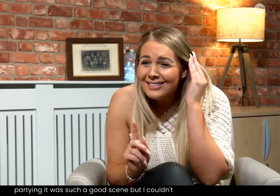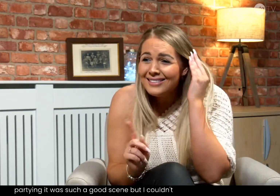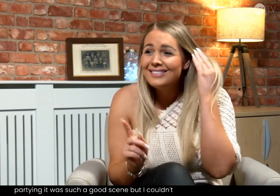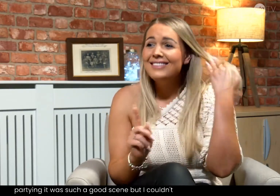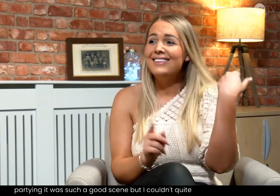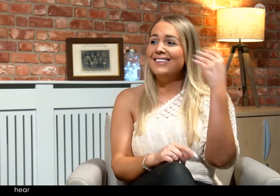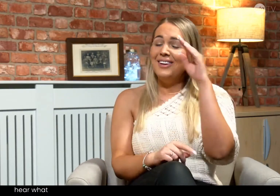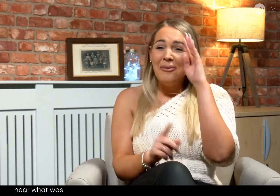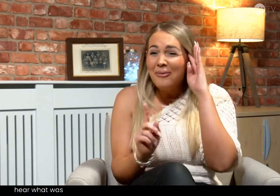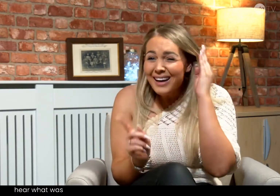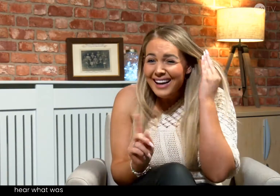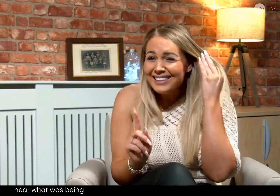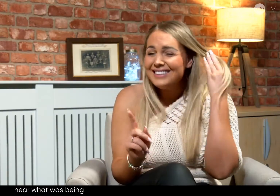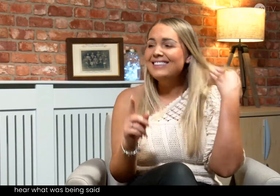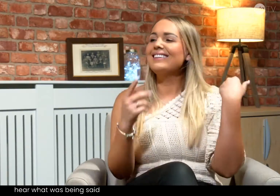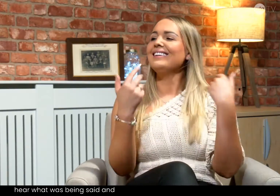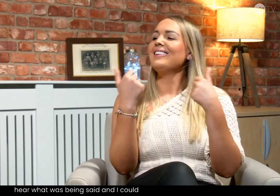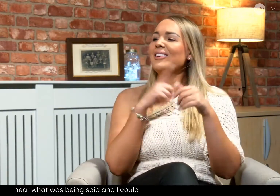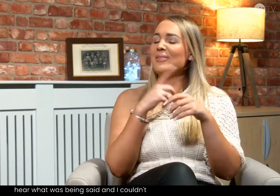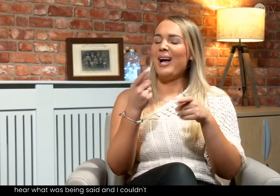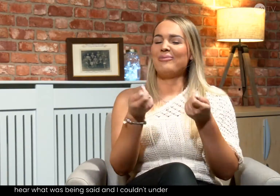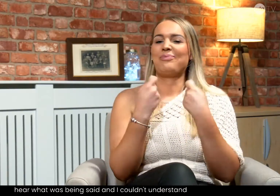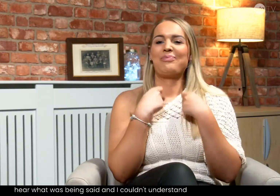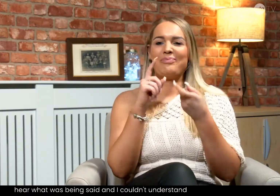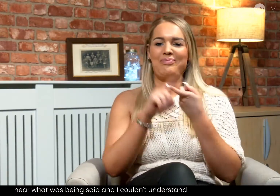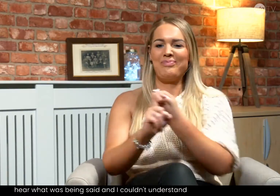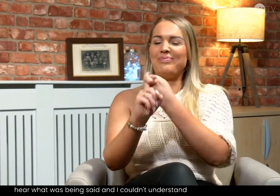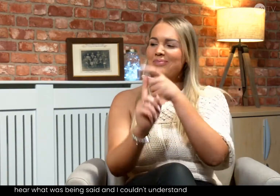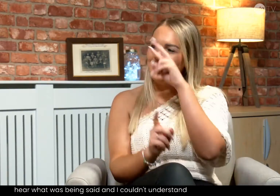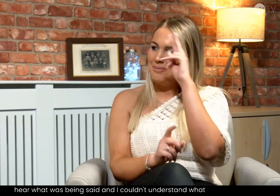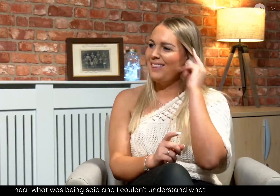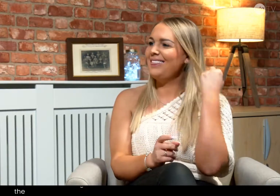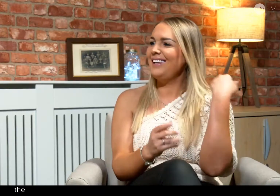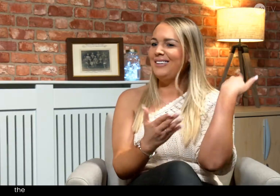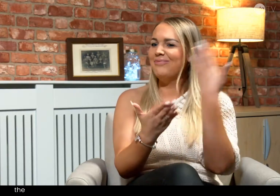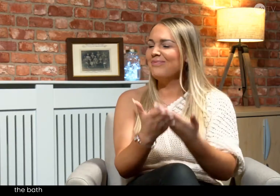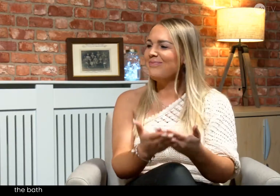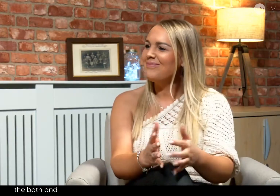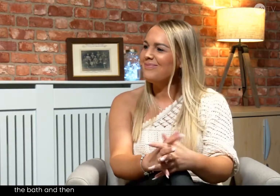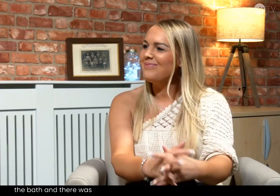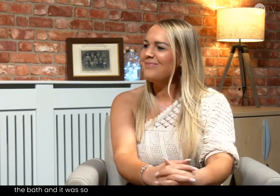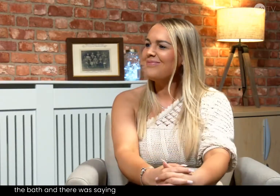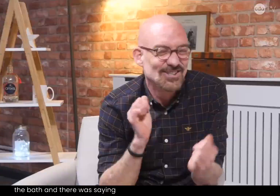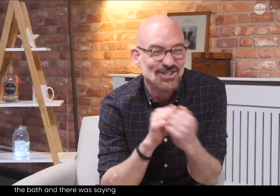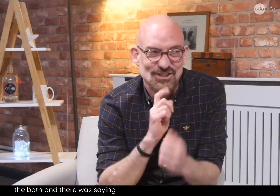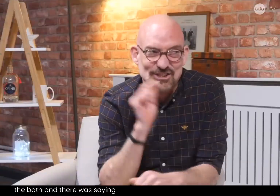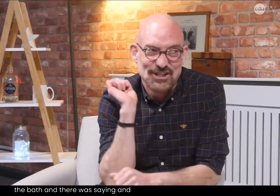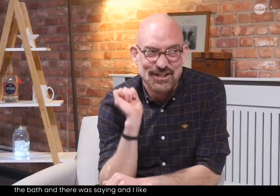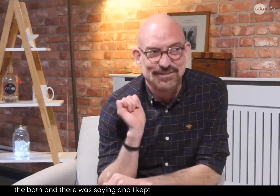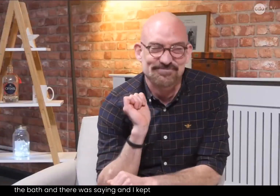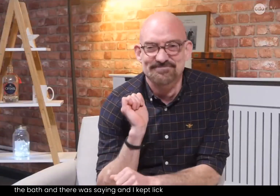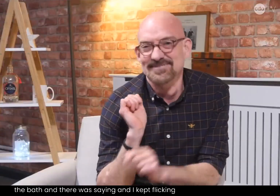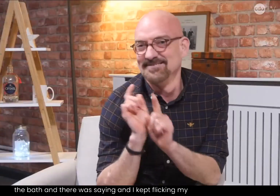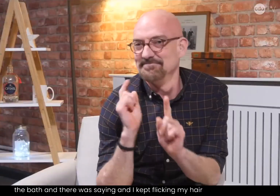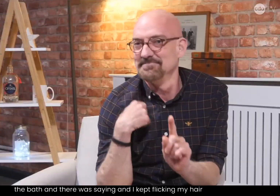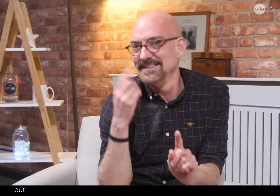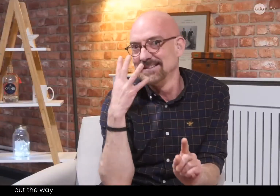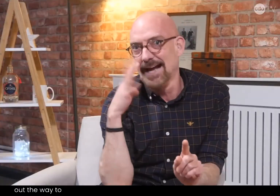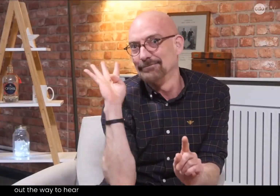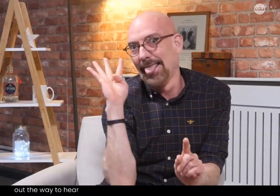being said and I couldn't understand what the bartender was saying. And so I kept flicking my hair out of the way to hear. So that sort of became my